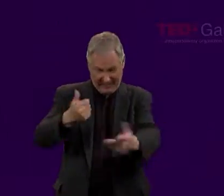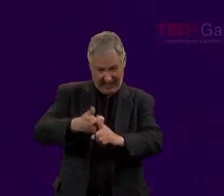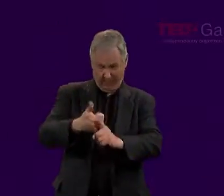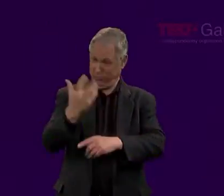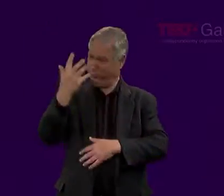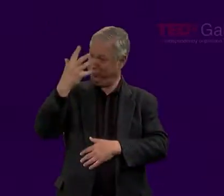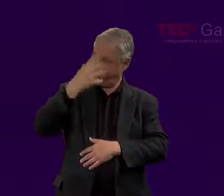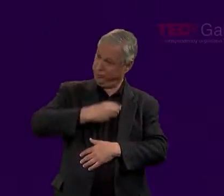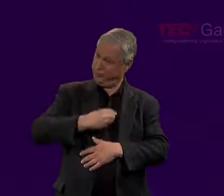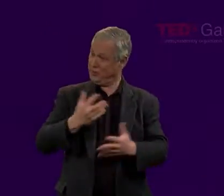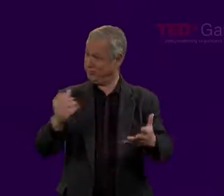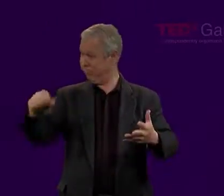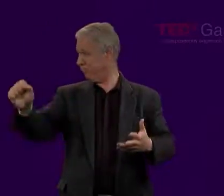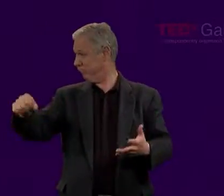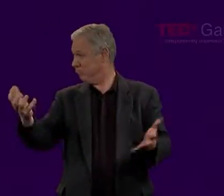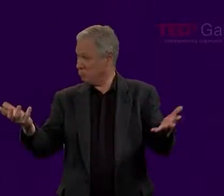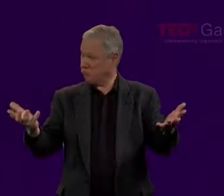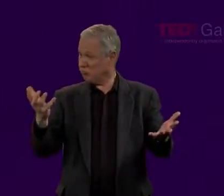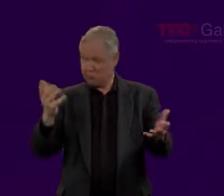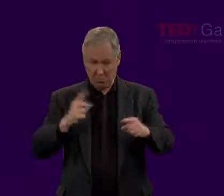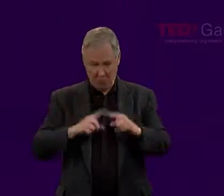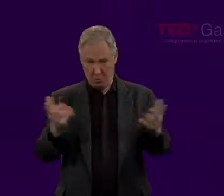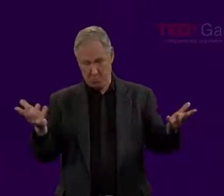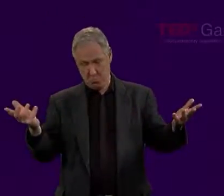So it was dark and beautiful.